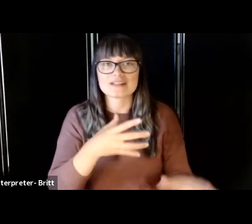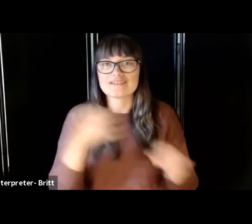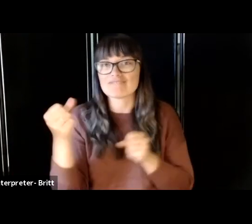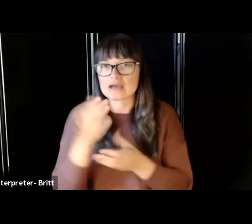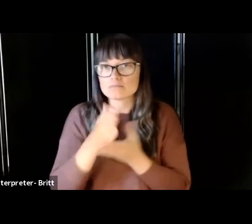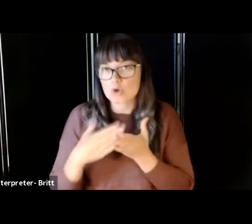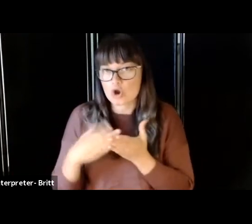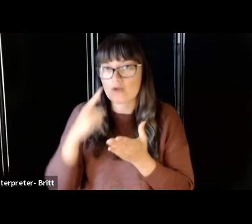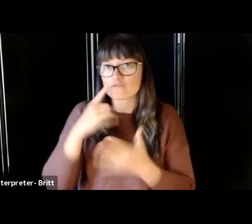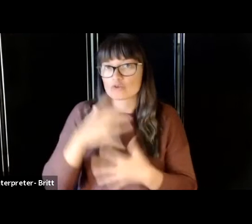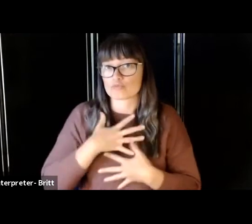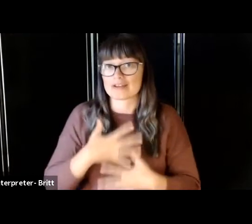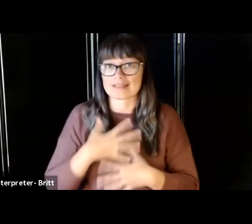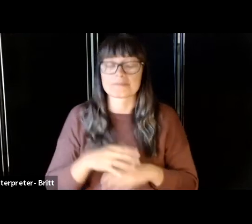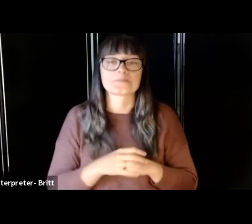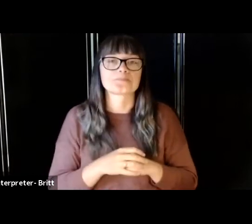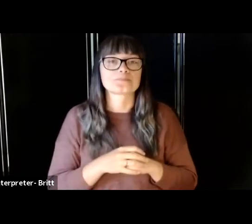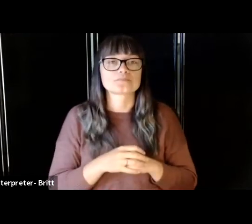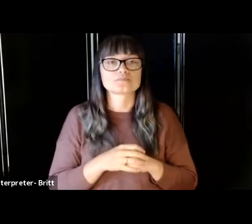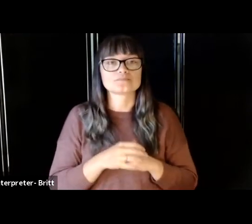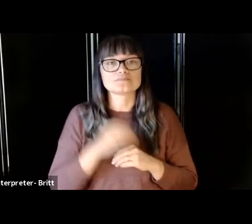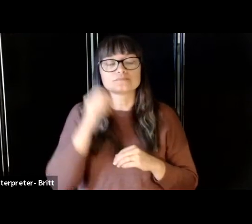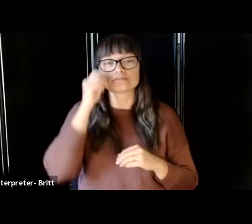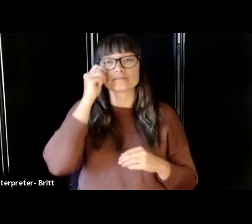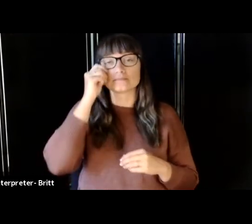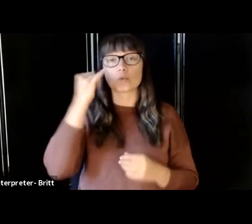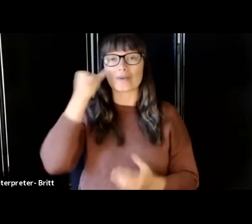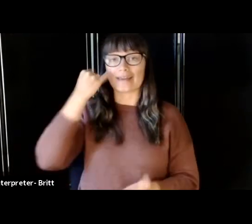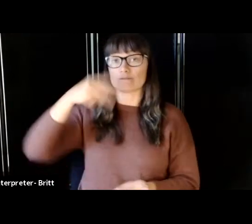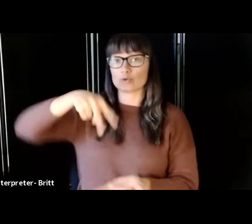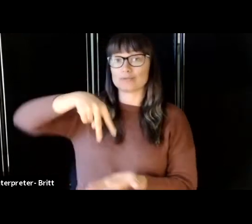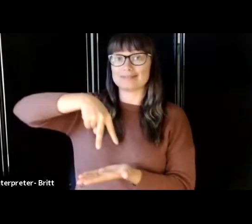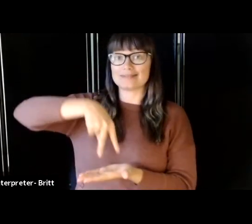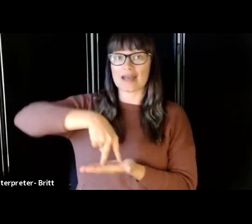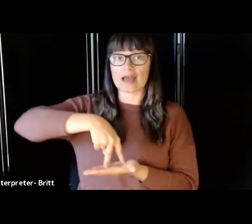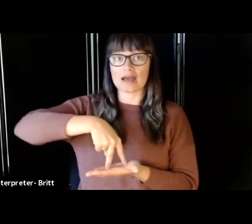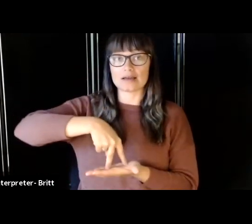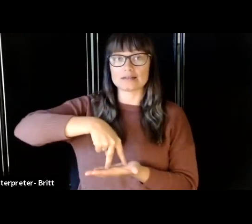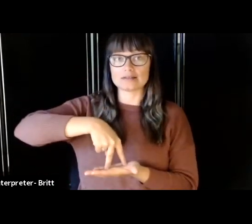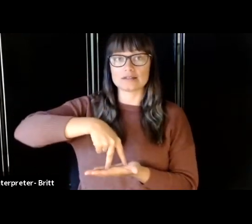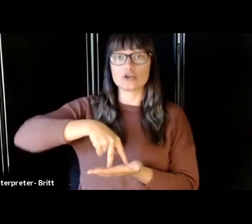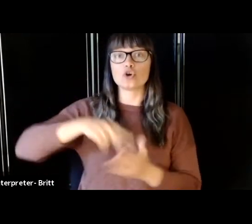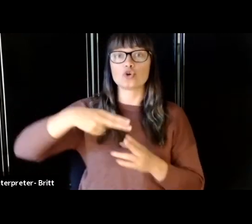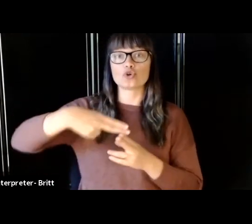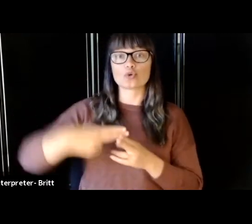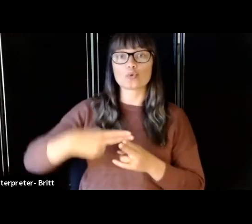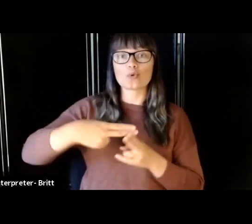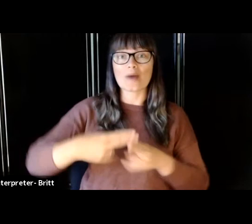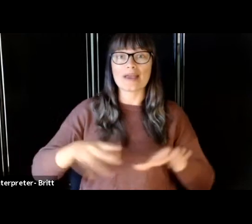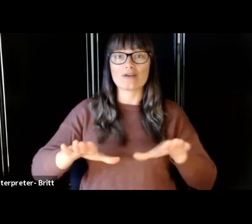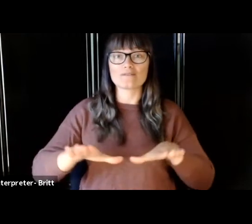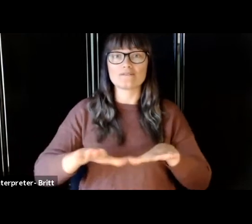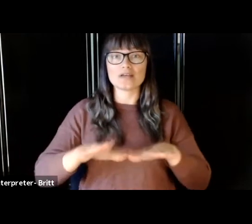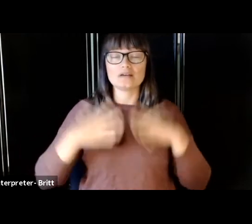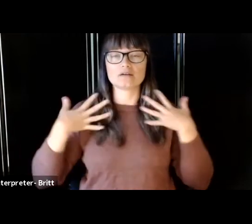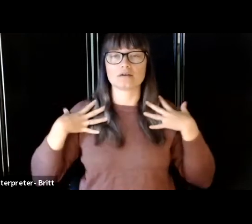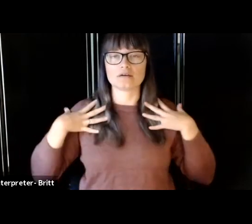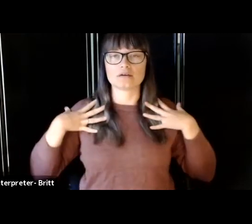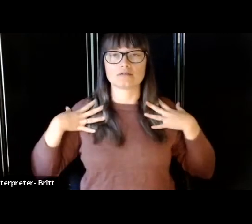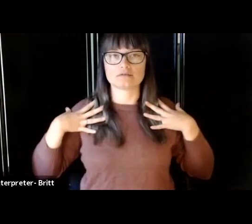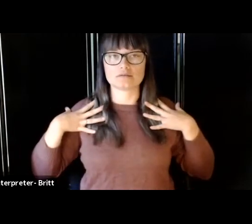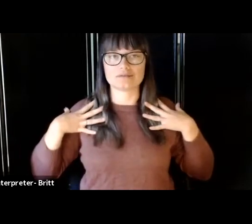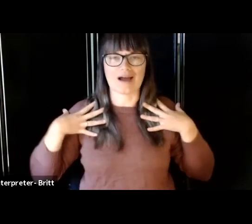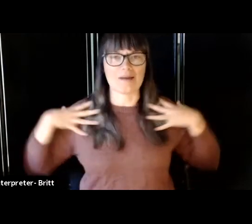breathing is when you want if you're standing up, your weight is on the balls of your feet, your shoulders are back, your chest is up, not